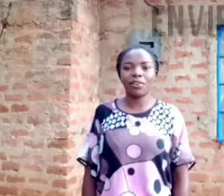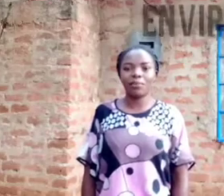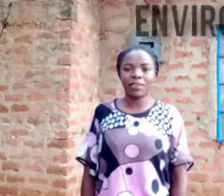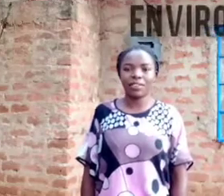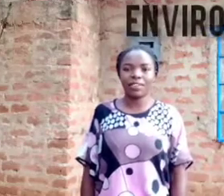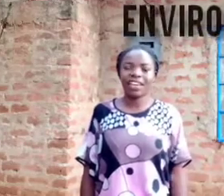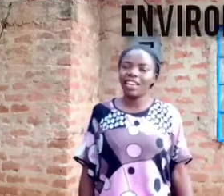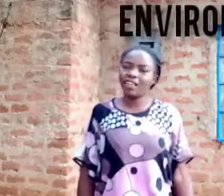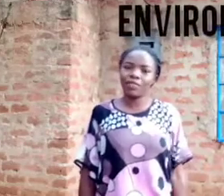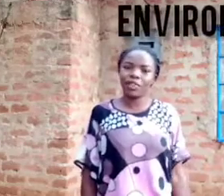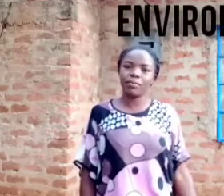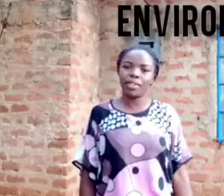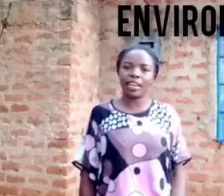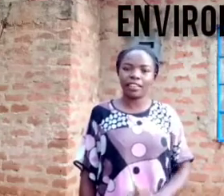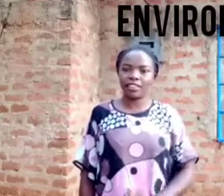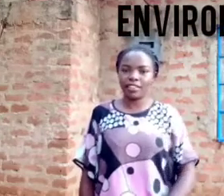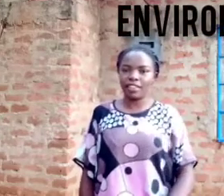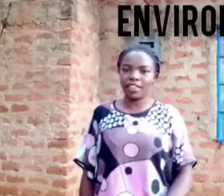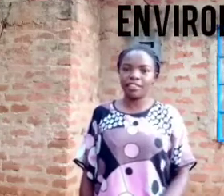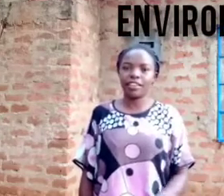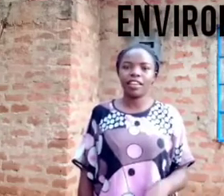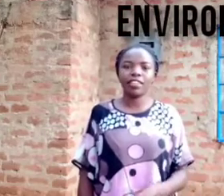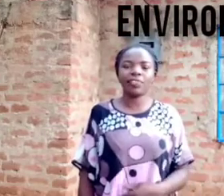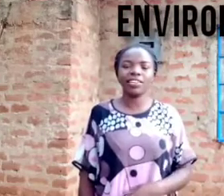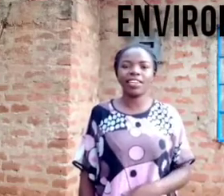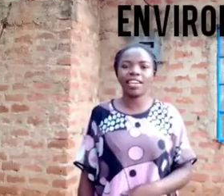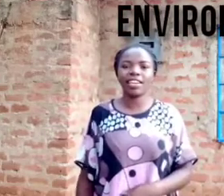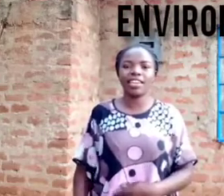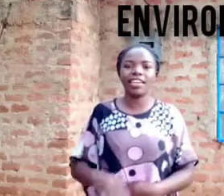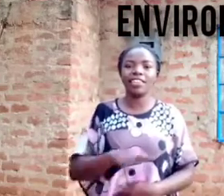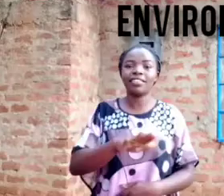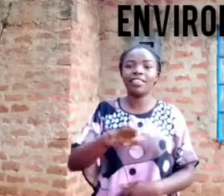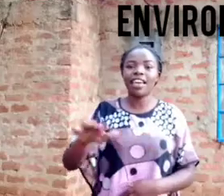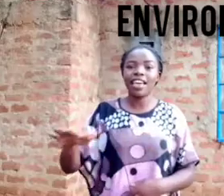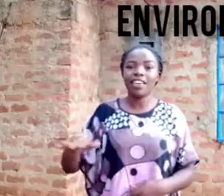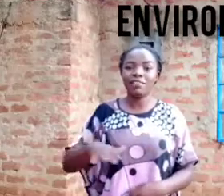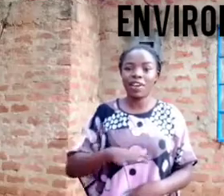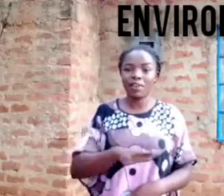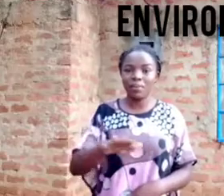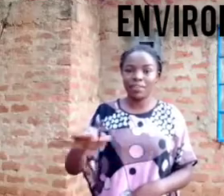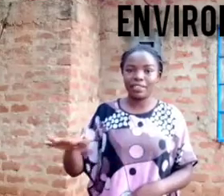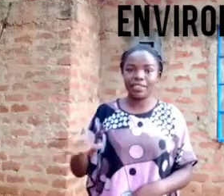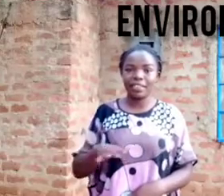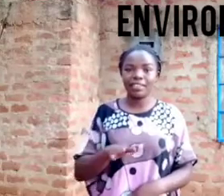Environment. Environment has three signs. The first sign is environment,